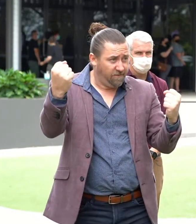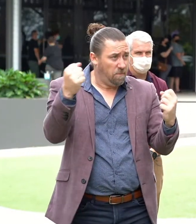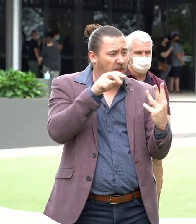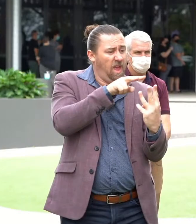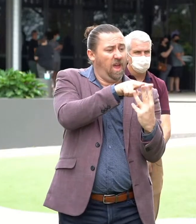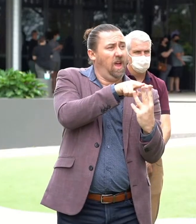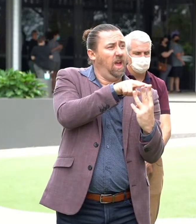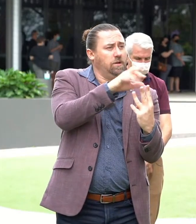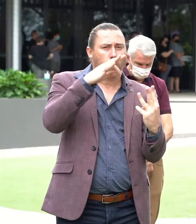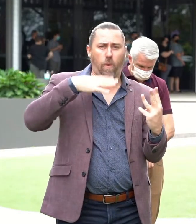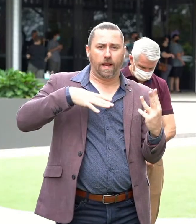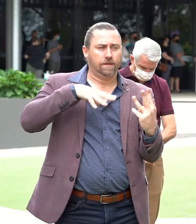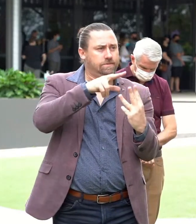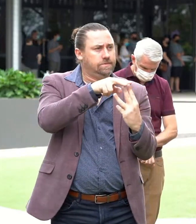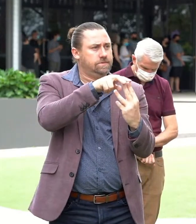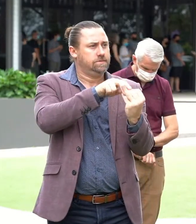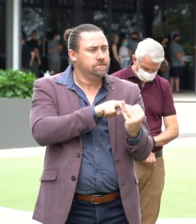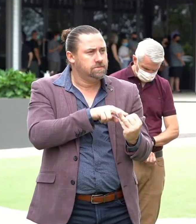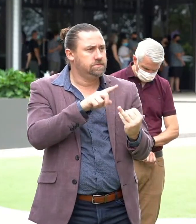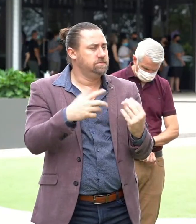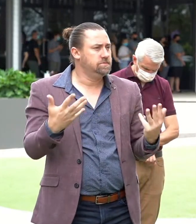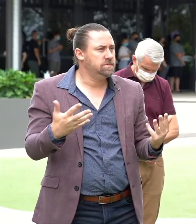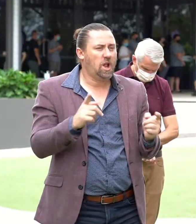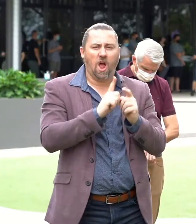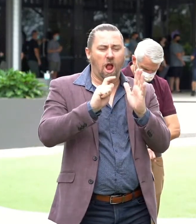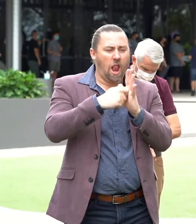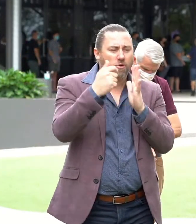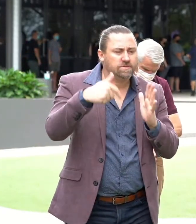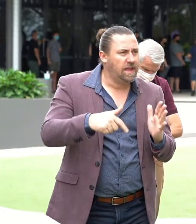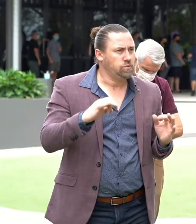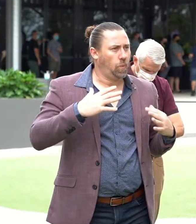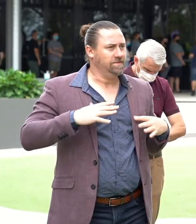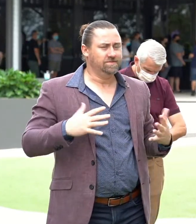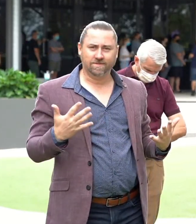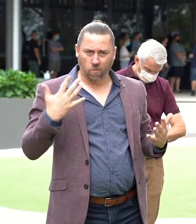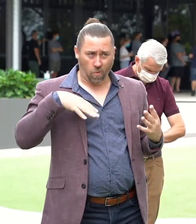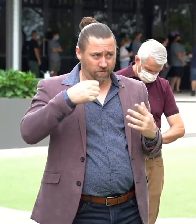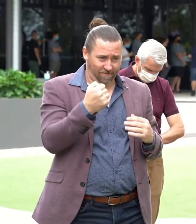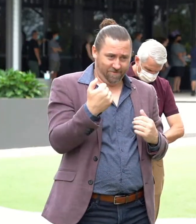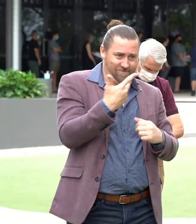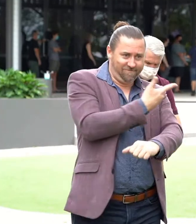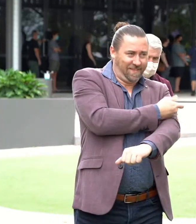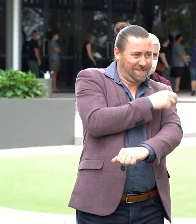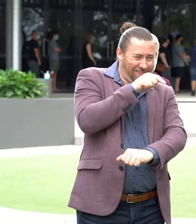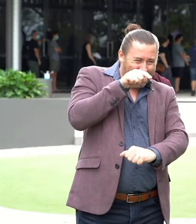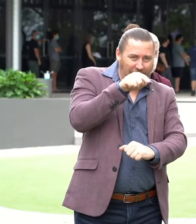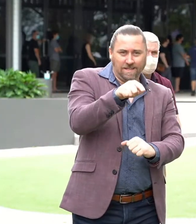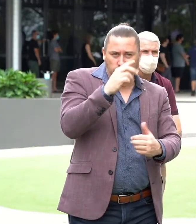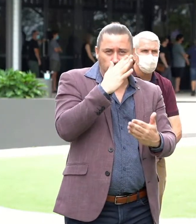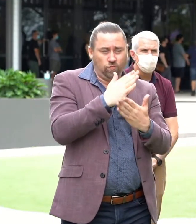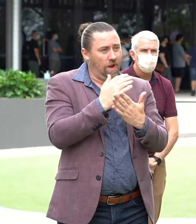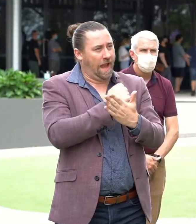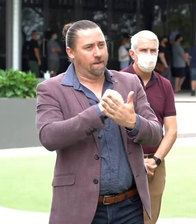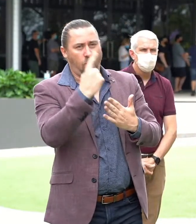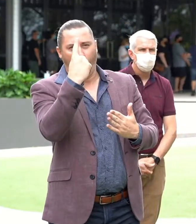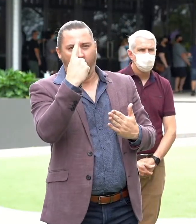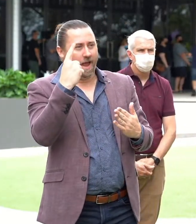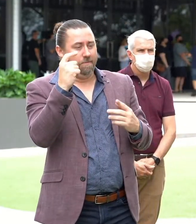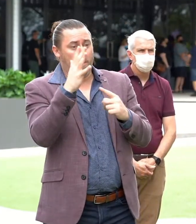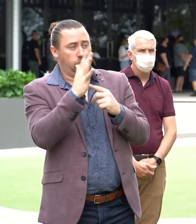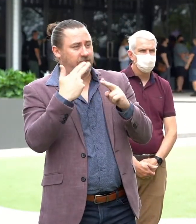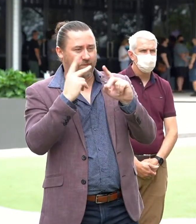need to use the societal restrictions, things like lockdowns and so on. So as we move forward, we'll be tracking